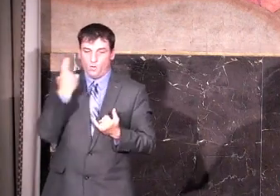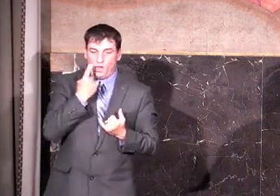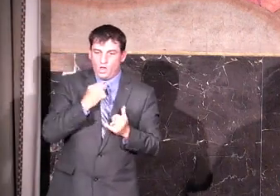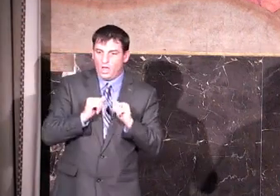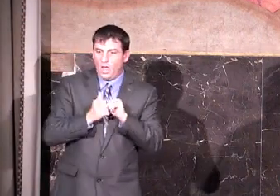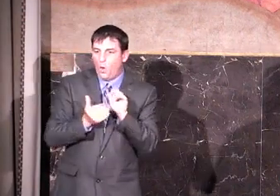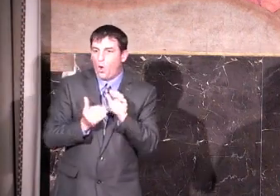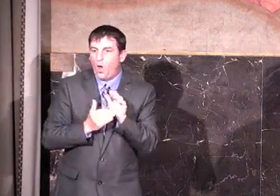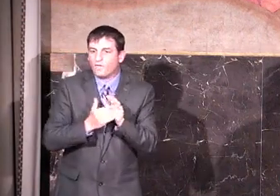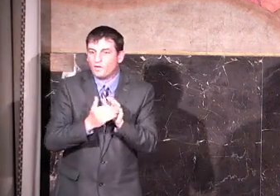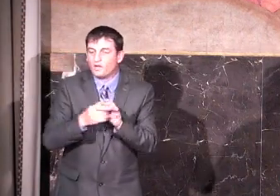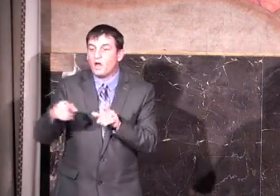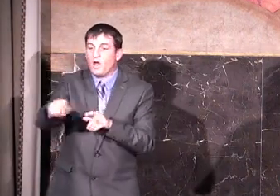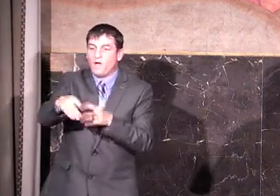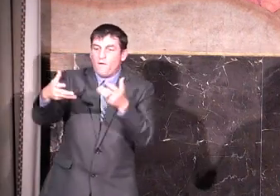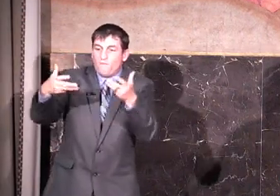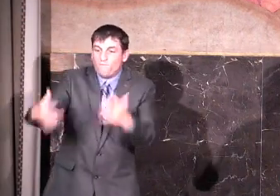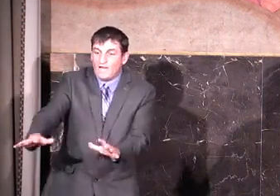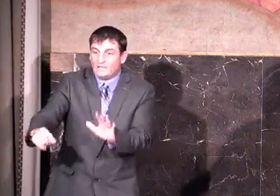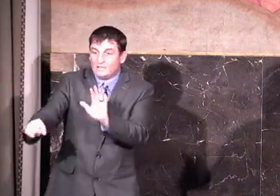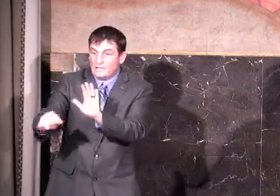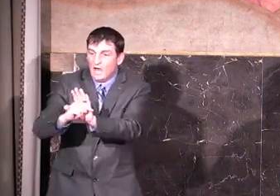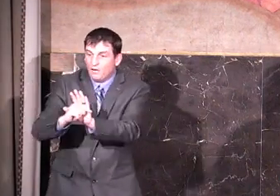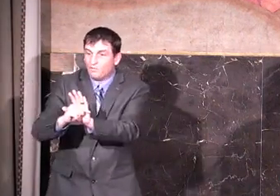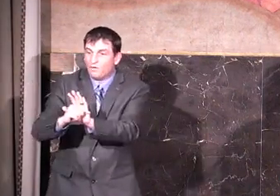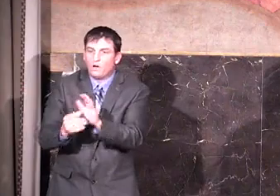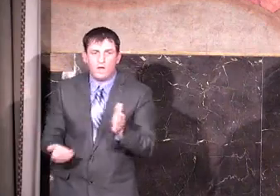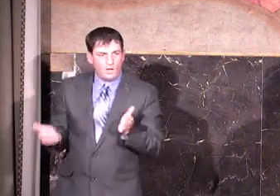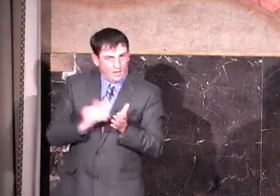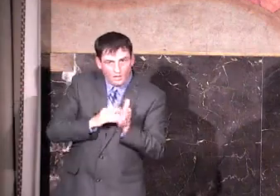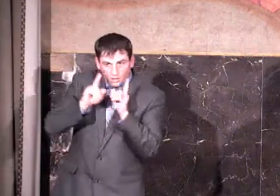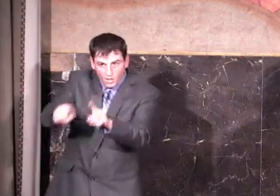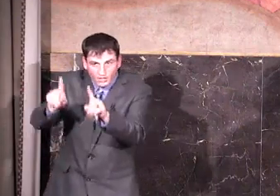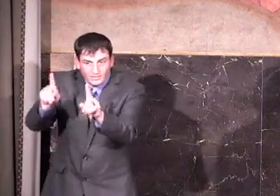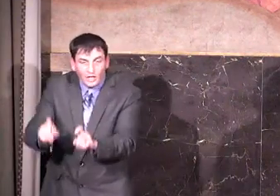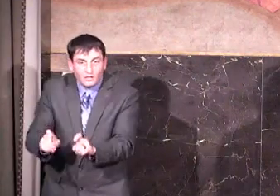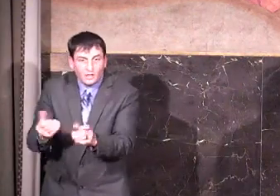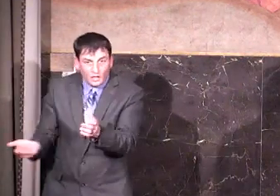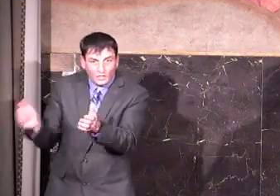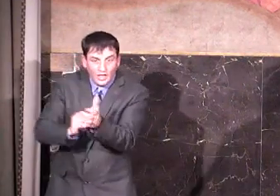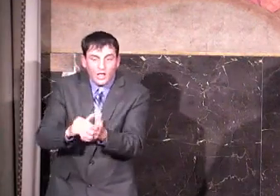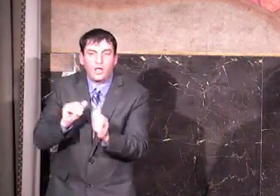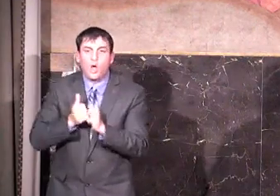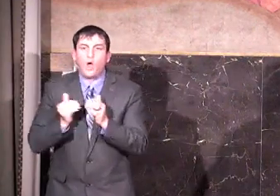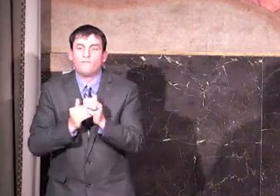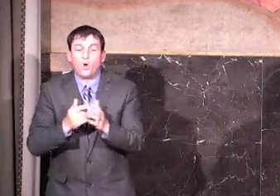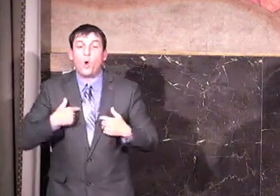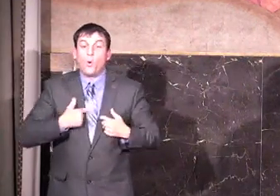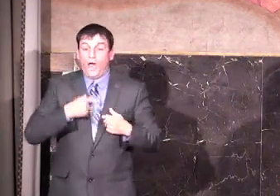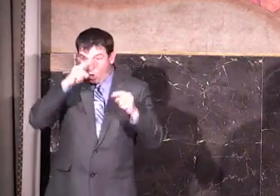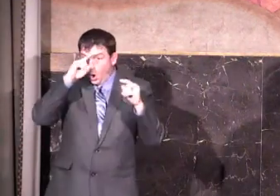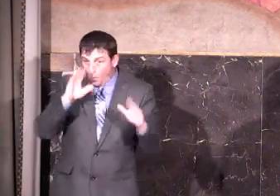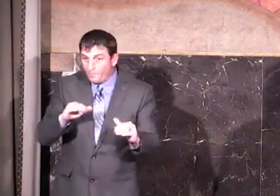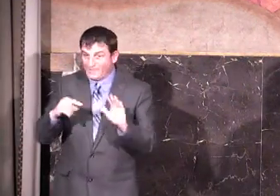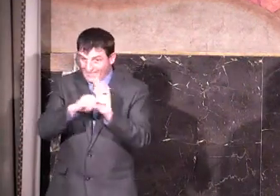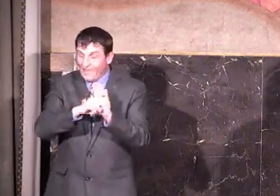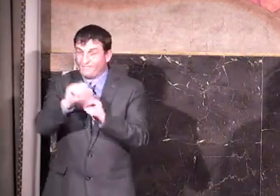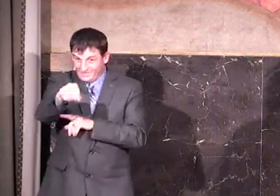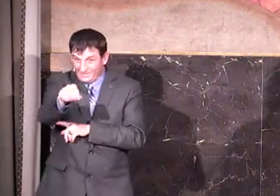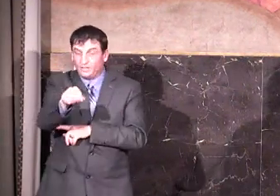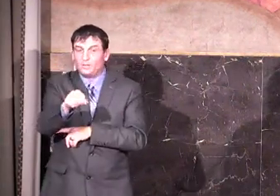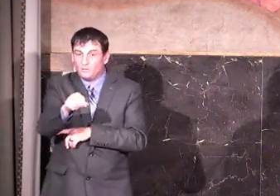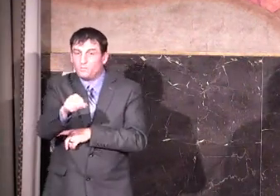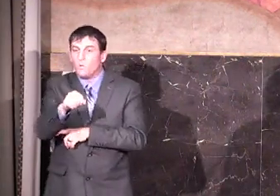people who have tested negative. And so when you think about just the number of people, first of all, we'd hope that most people are negative, but the need to retest, it's really not just